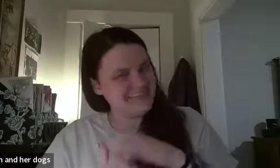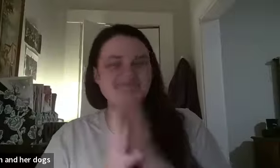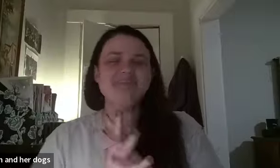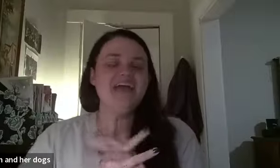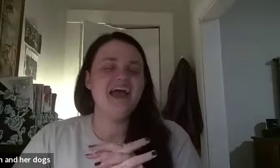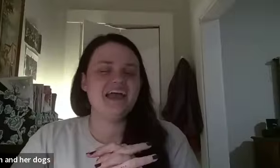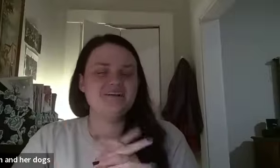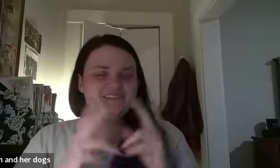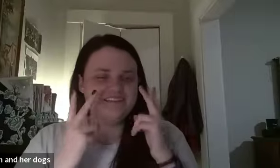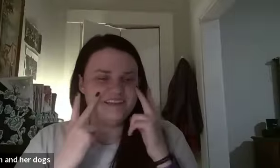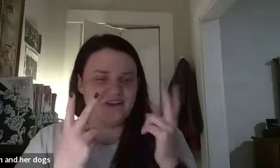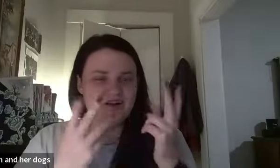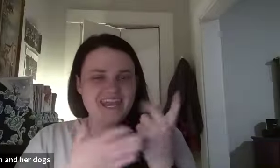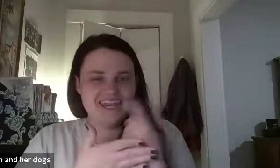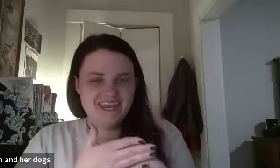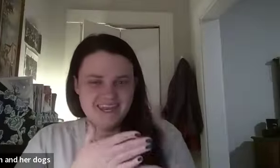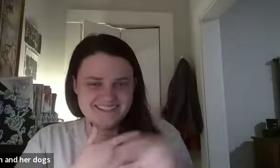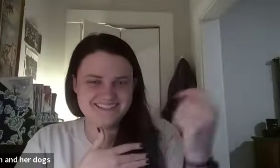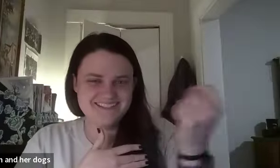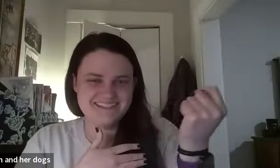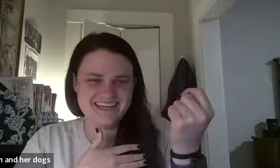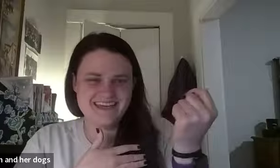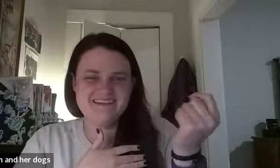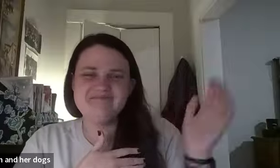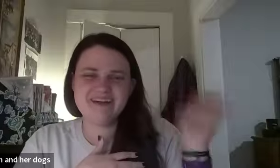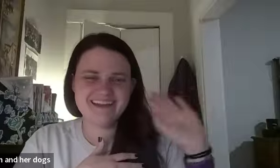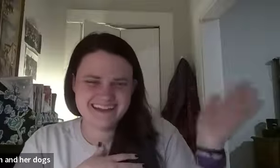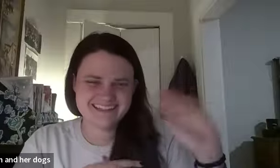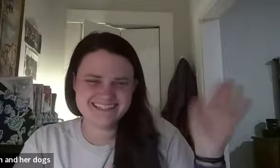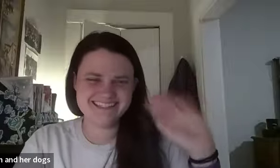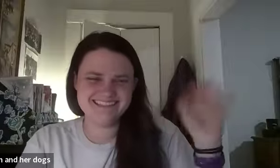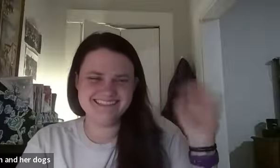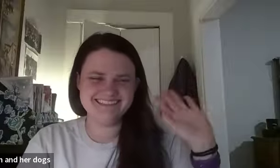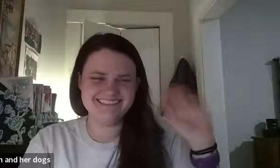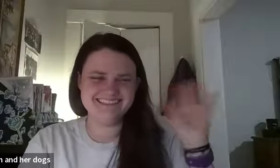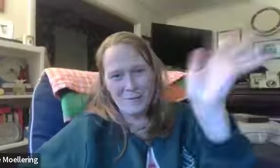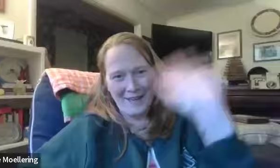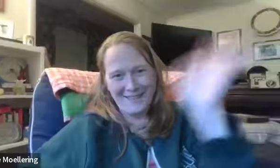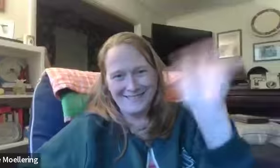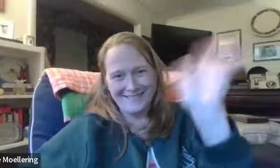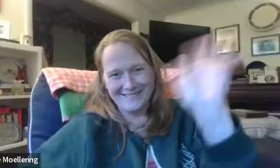it. And I will see you guys all next Tuesday. Bye, guys. Bye, everybody.